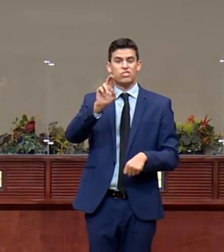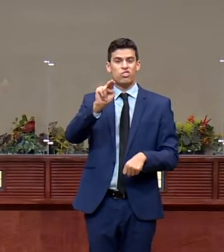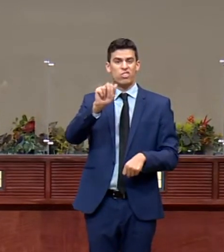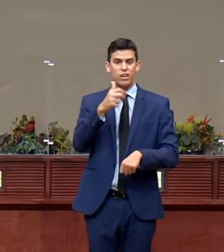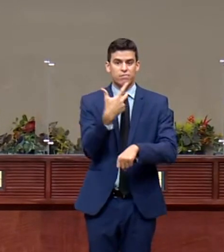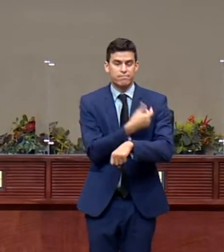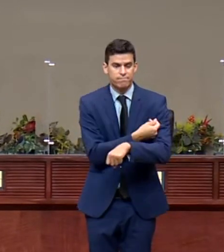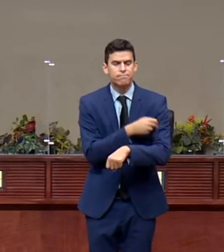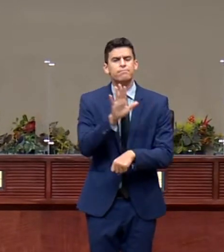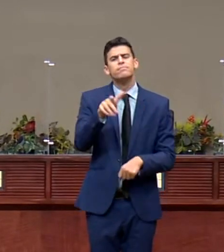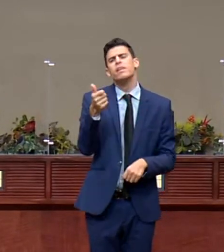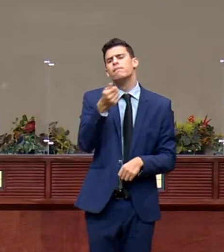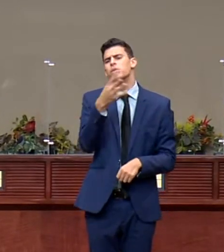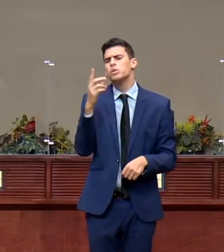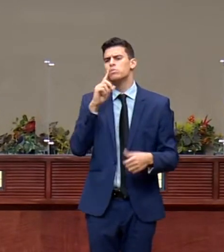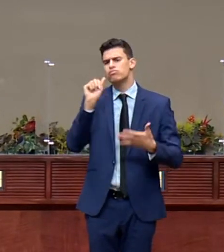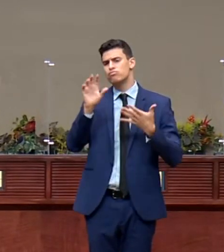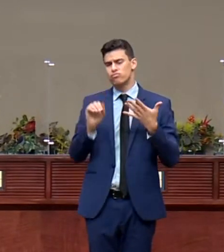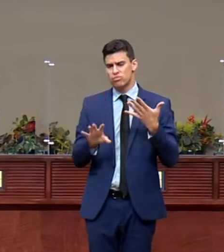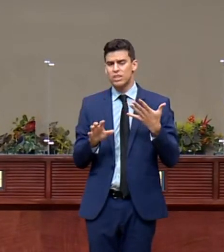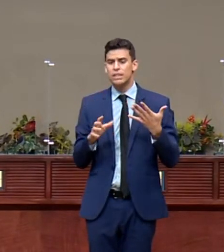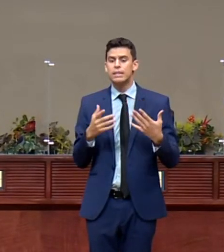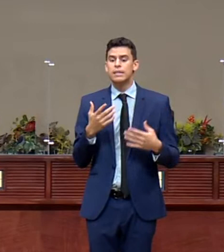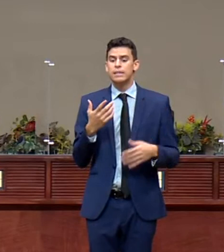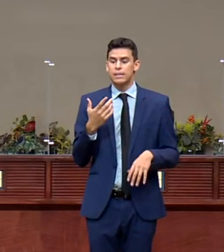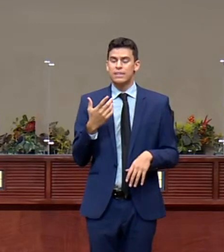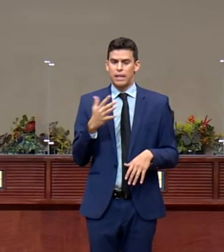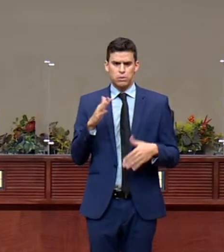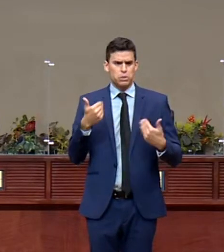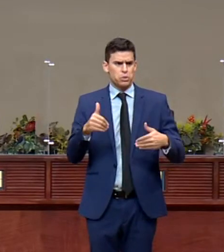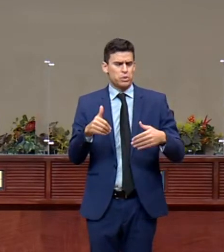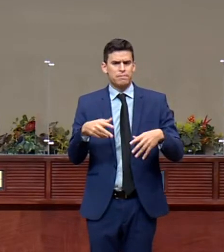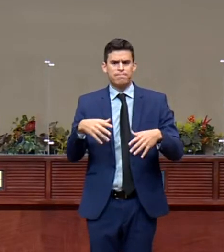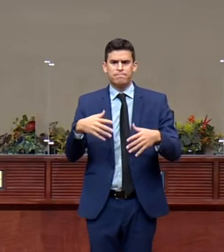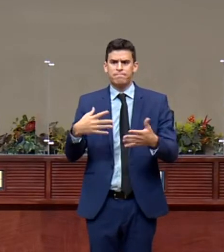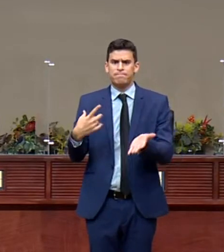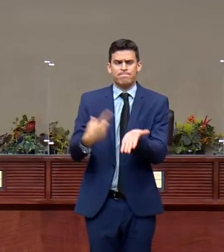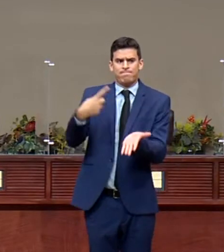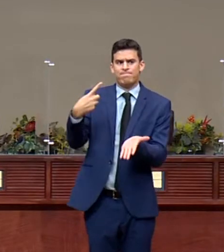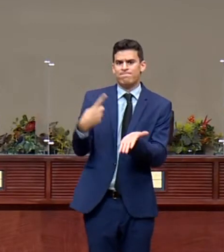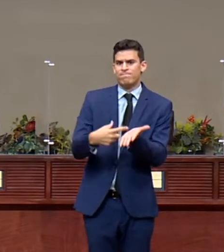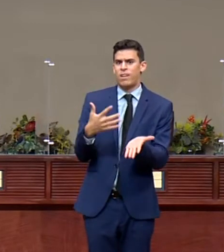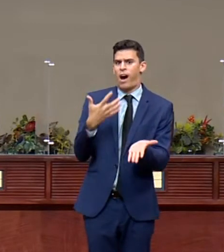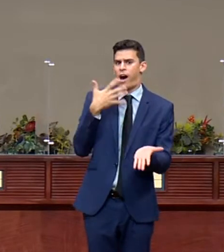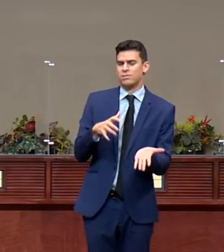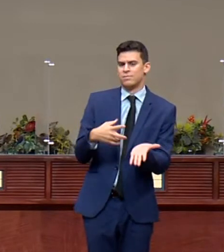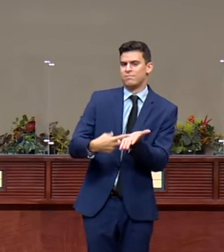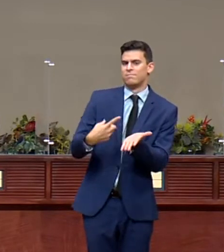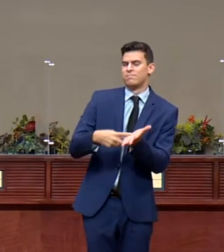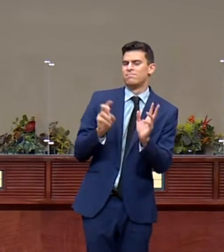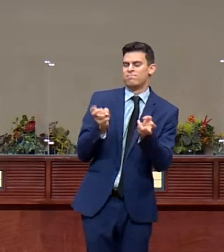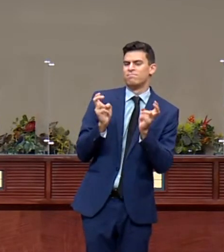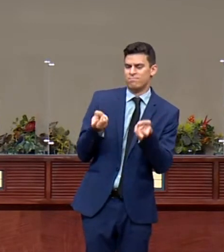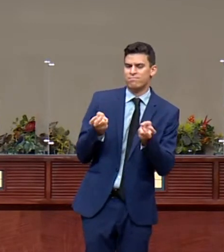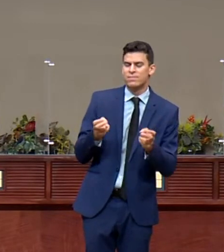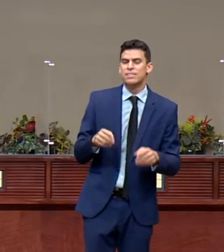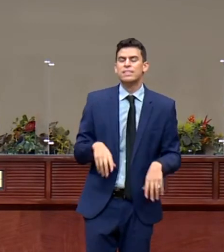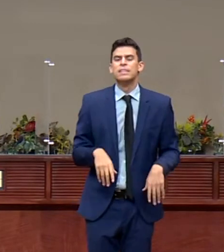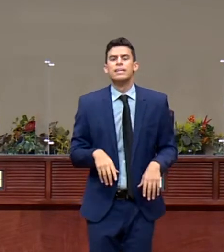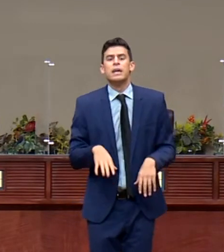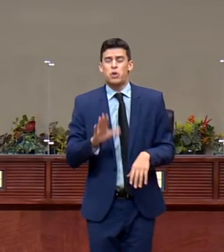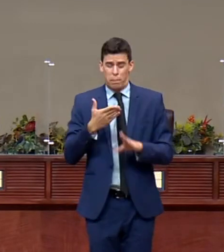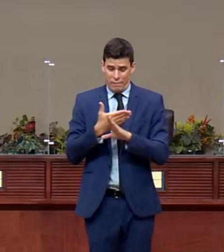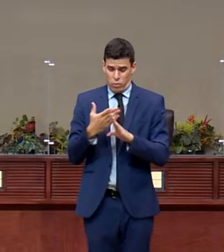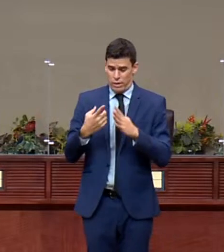There are few things right now that lead to more controversy than a discussion of COVID vaccination. And so as I begin, I really